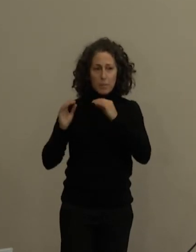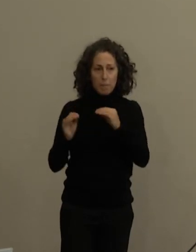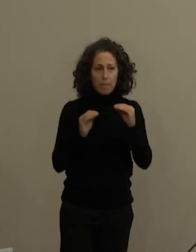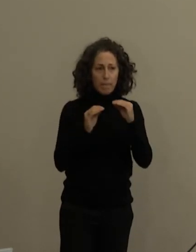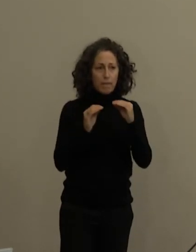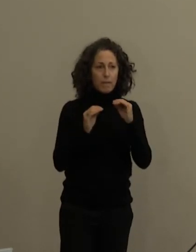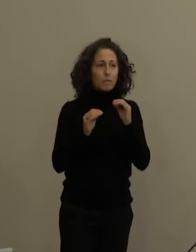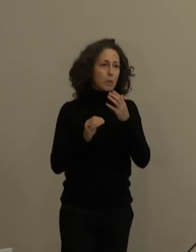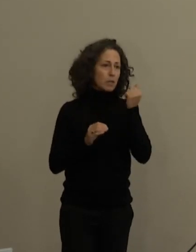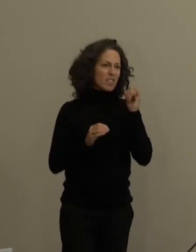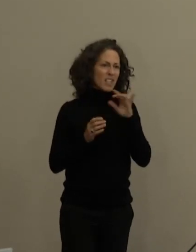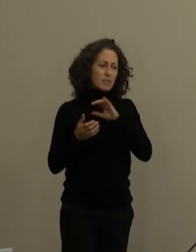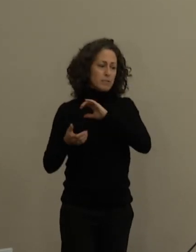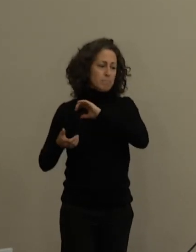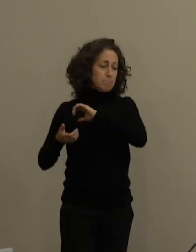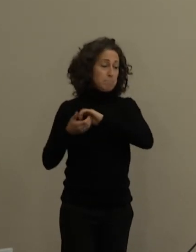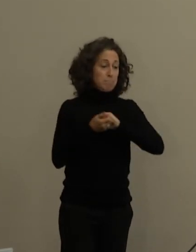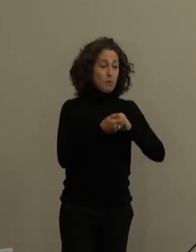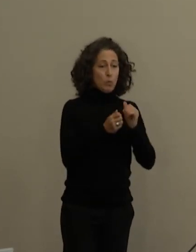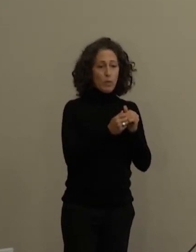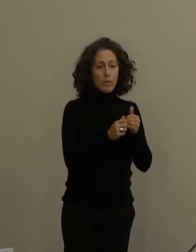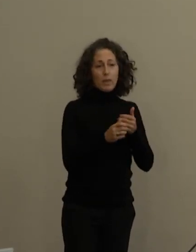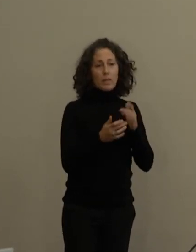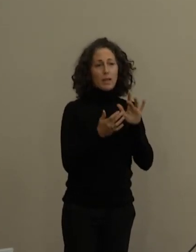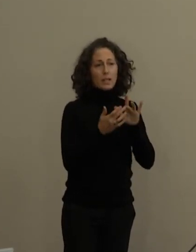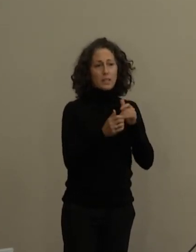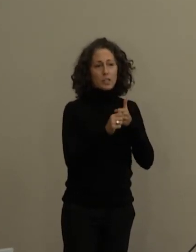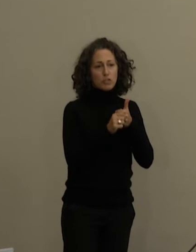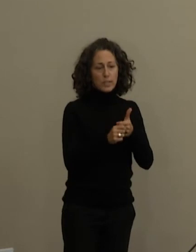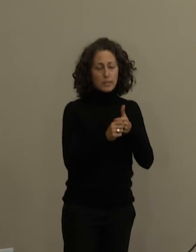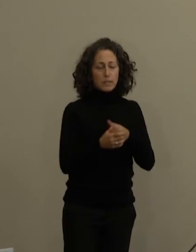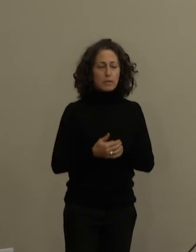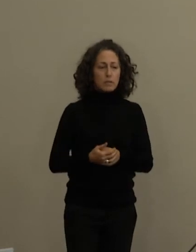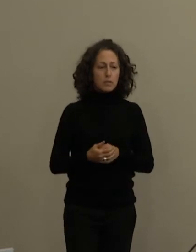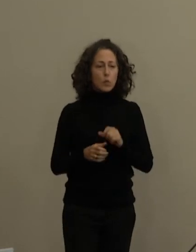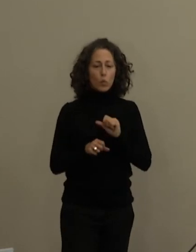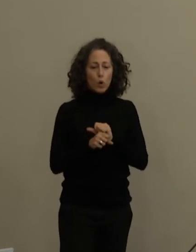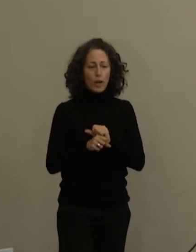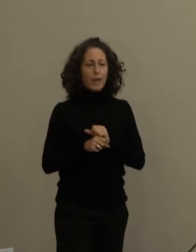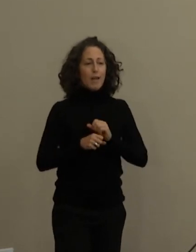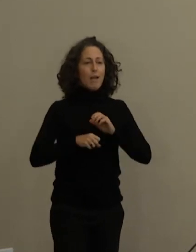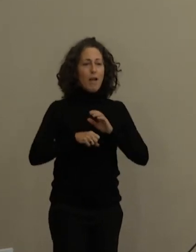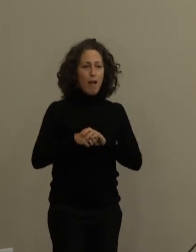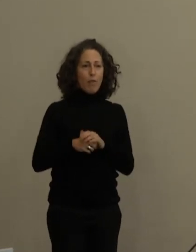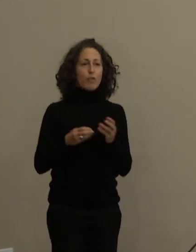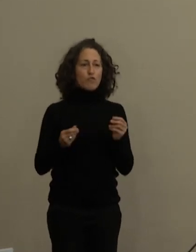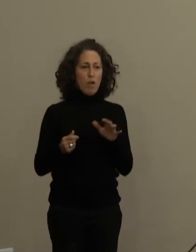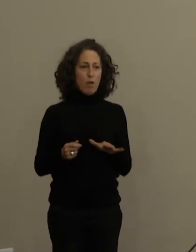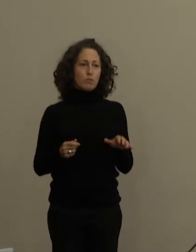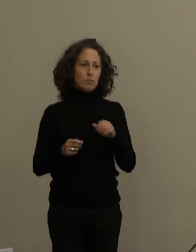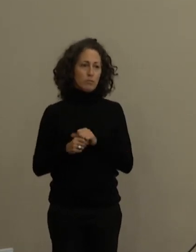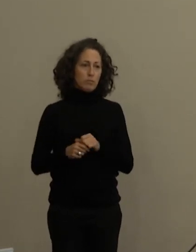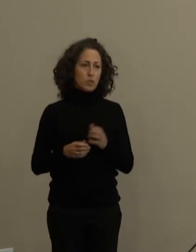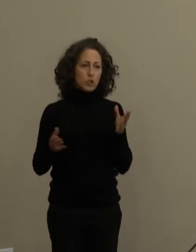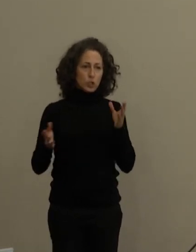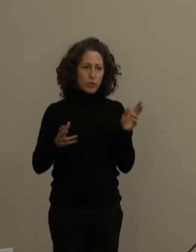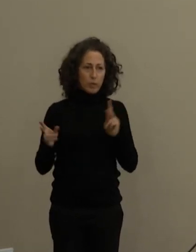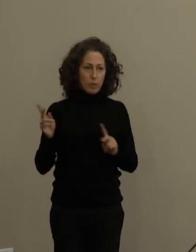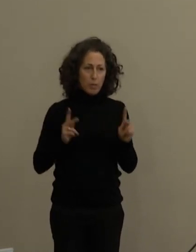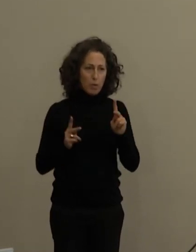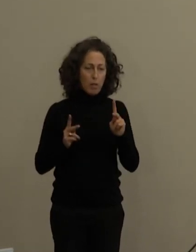efforts, obviously. And so the idea is to work on the ground with partners that serve and are part of the